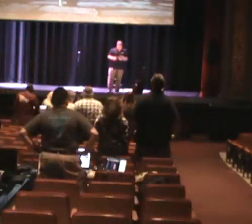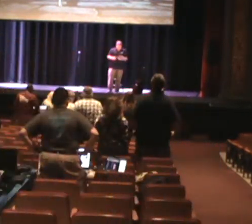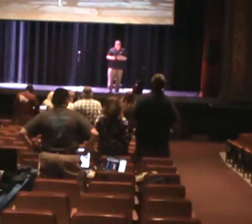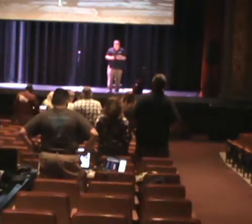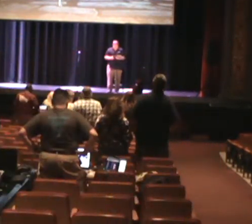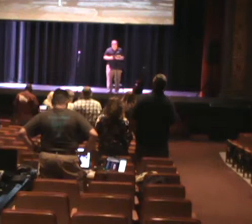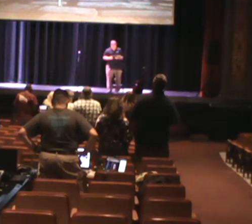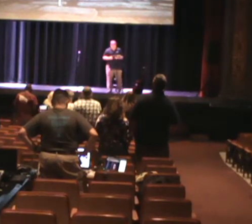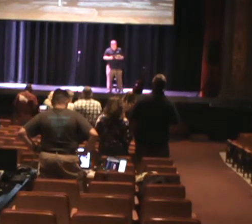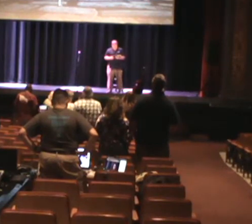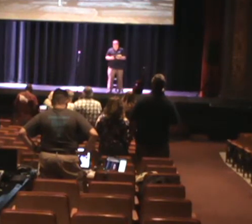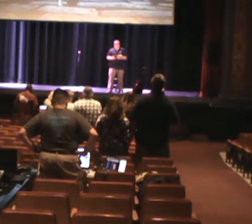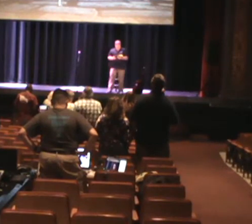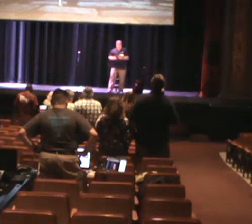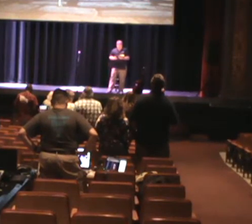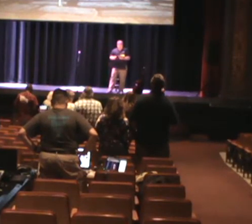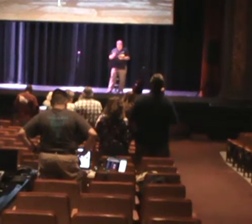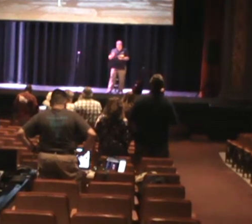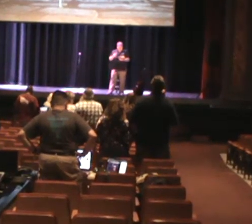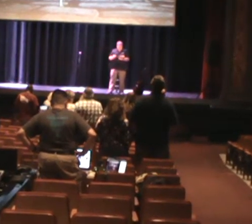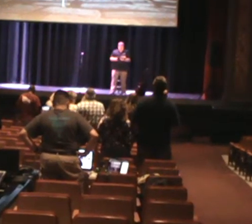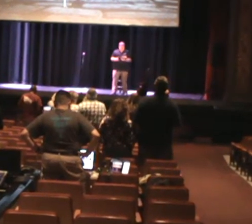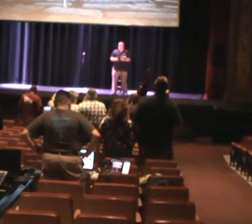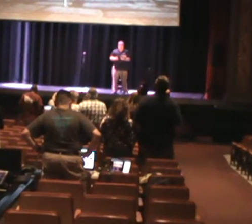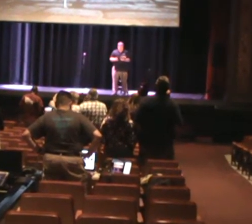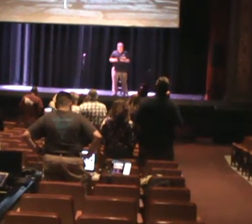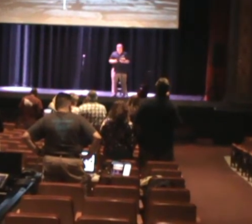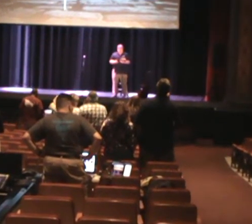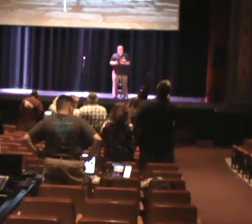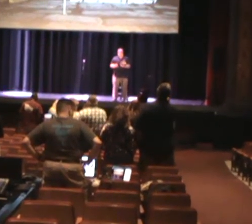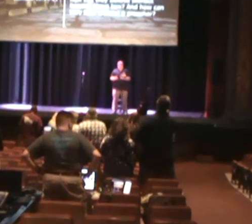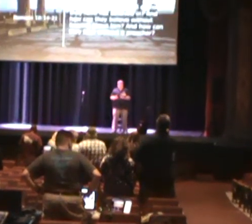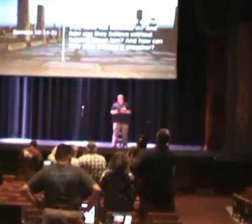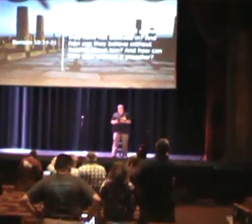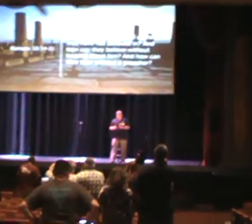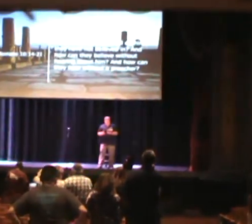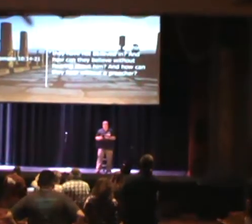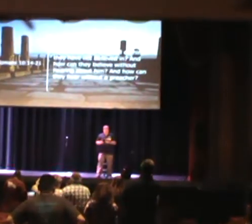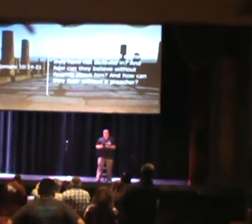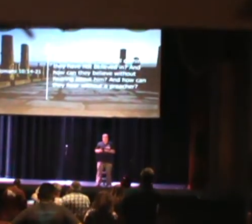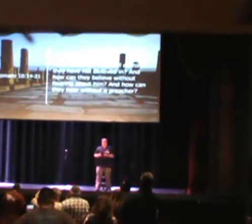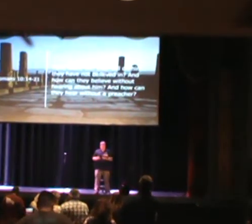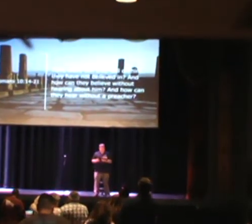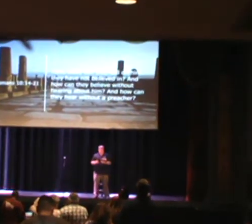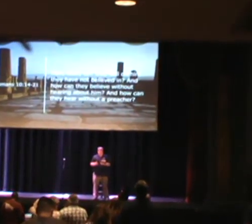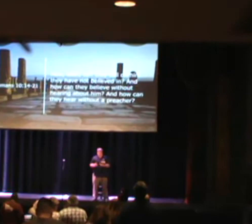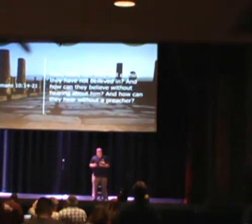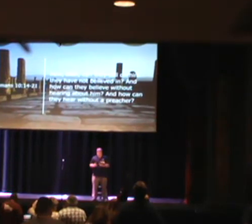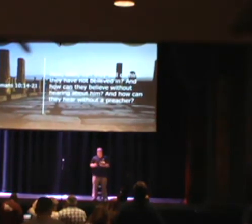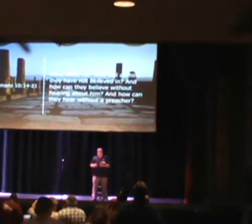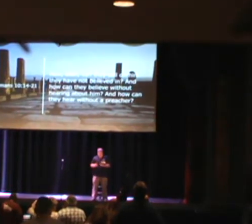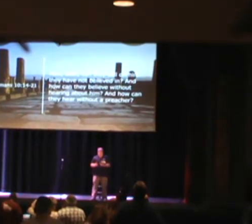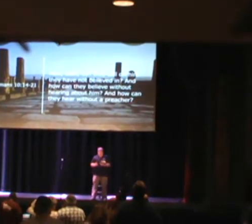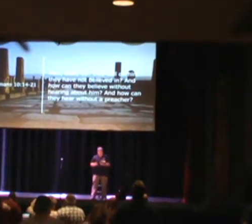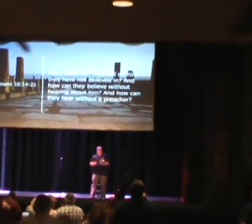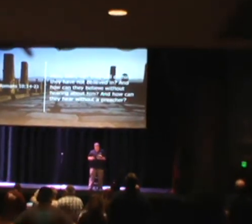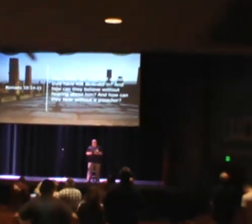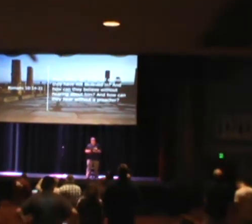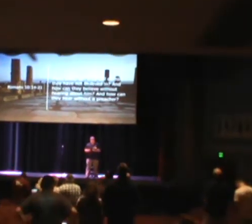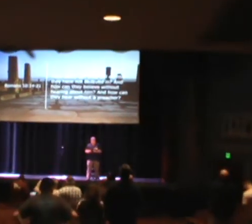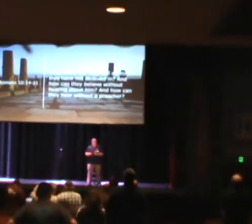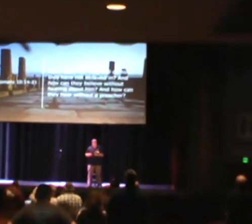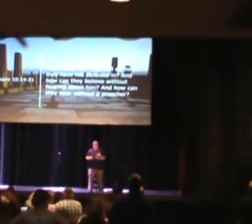Romans 10, 14 through 21. The Word of God says this. How then can they call on Him they have not believed in?